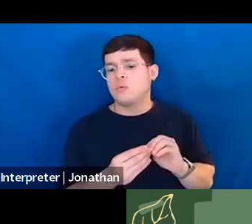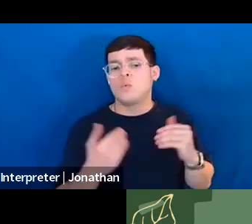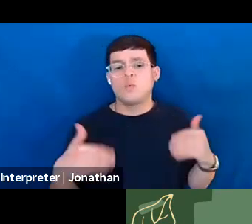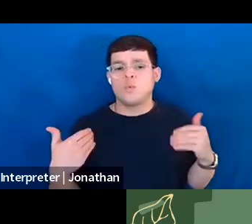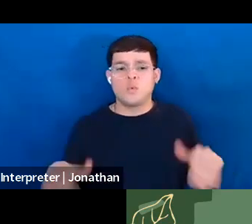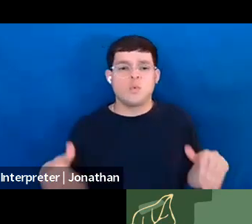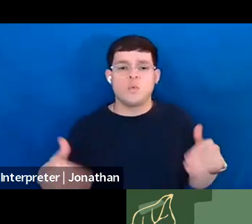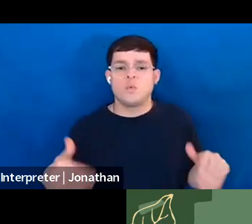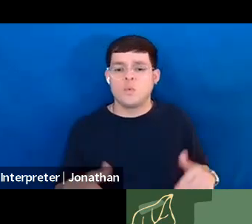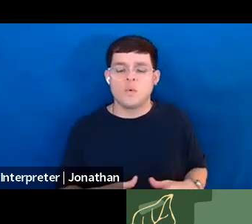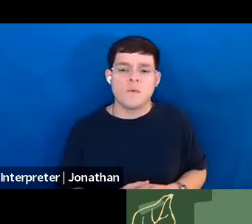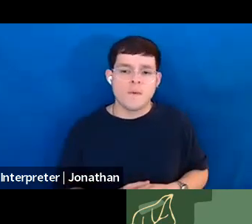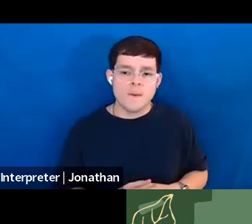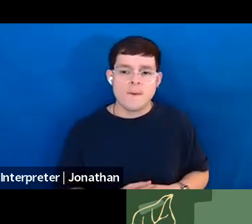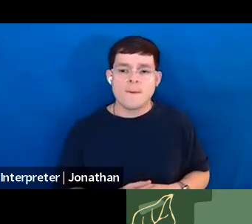immensely